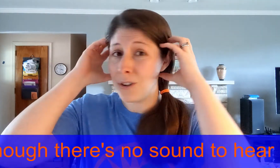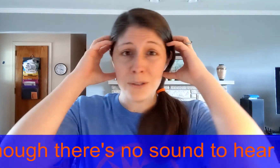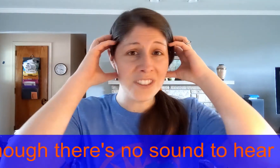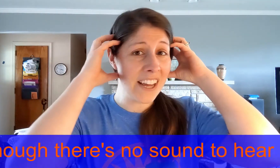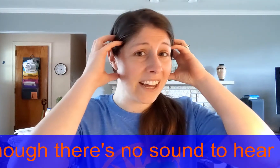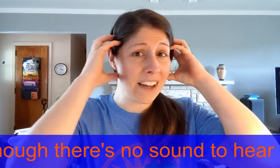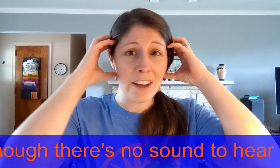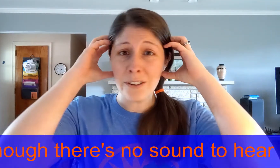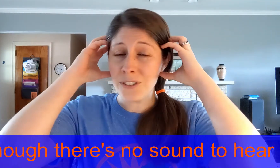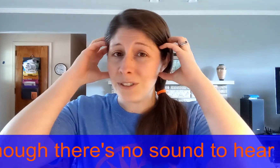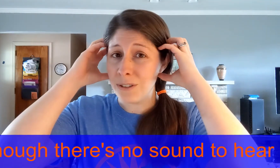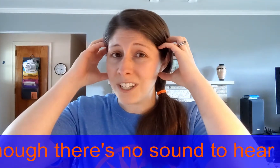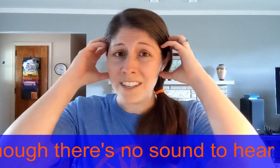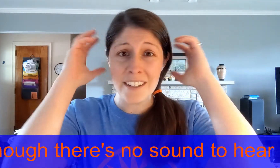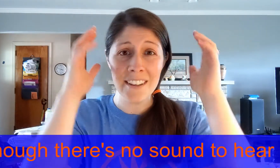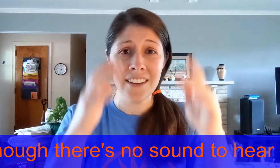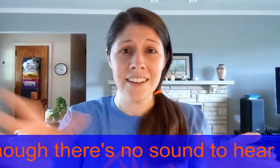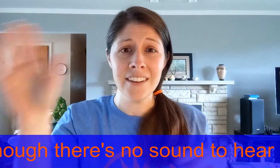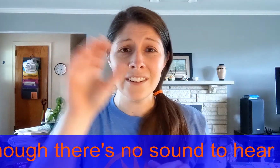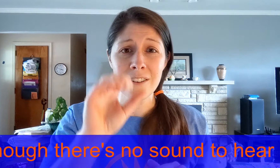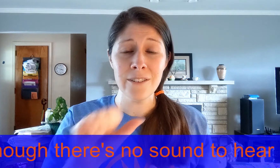no sound to hear.